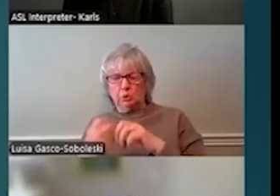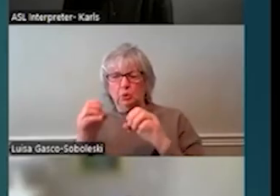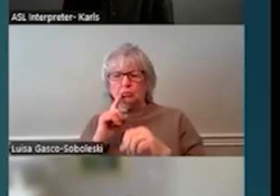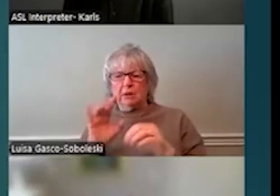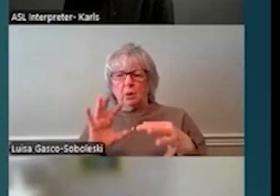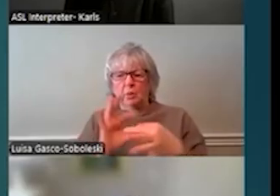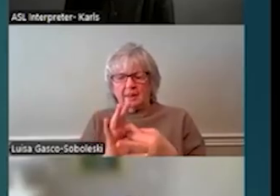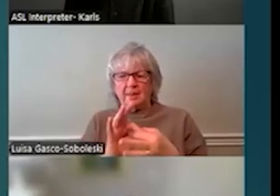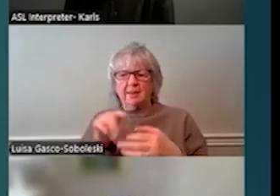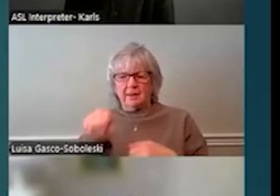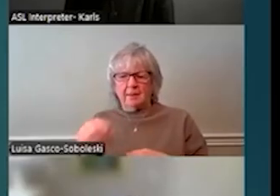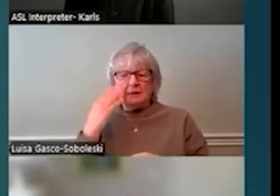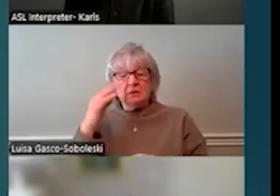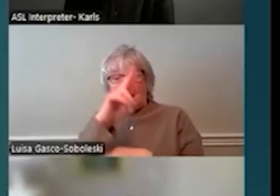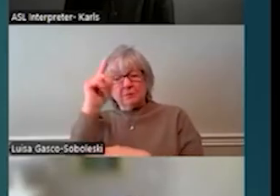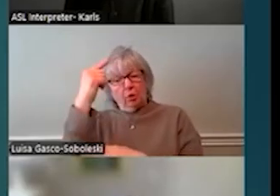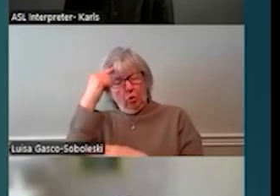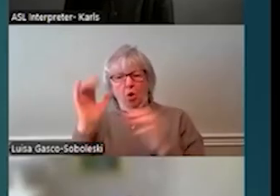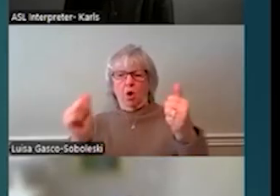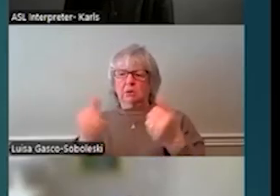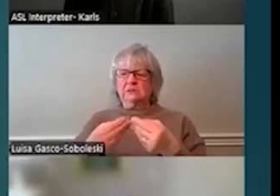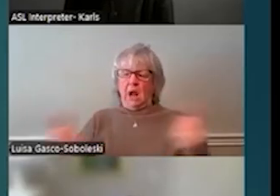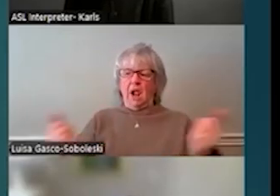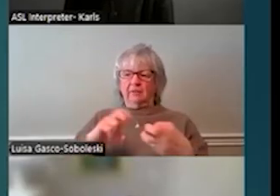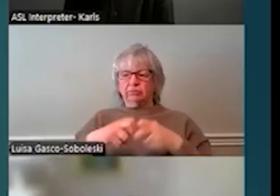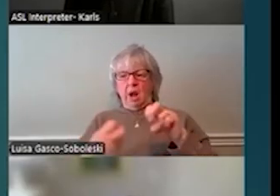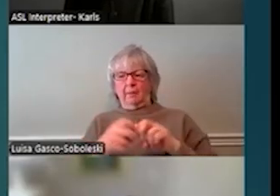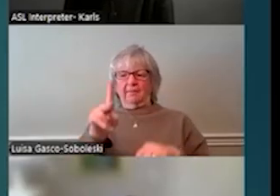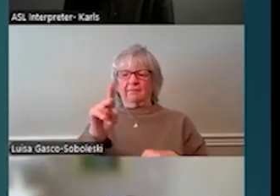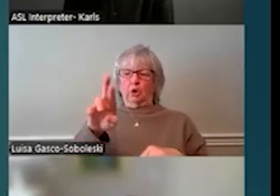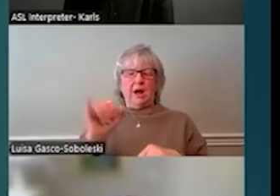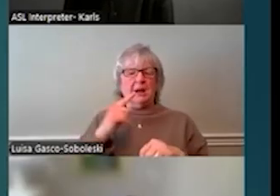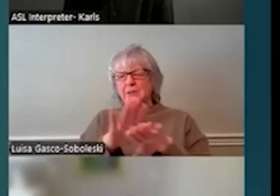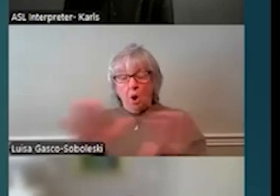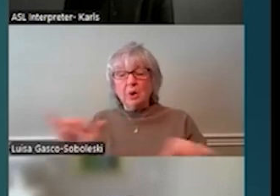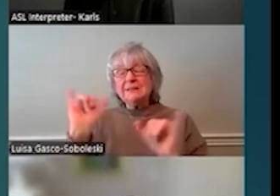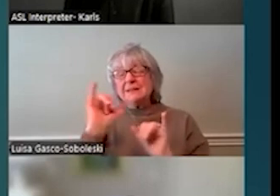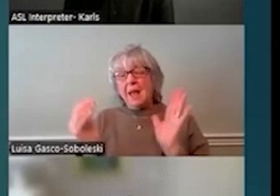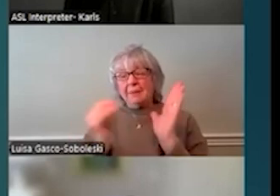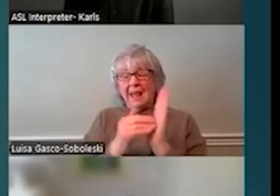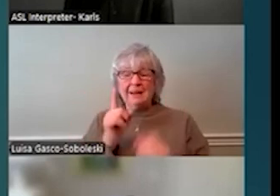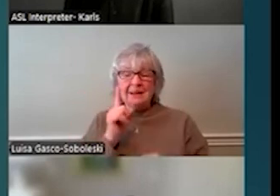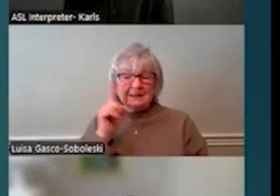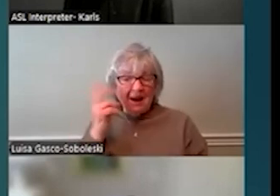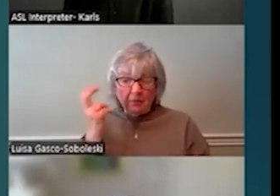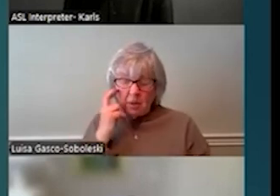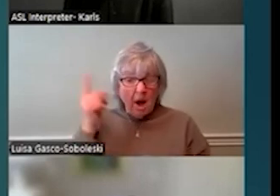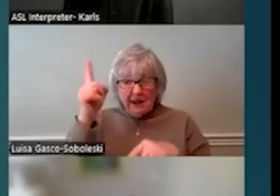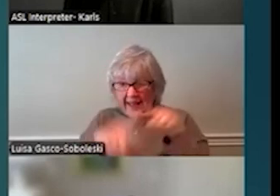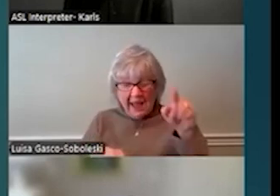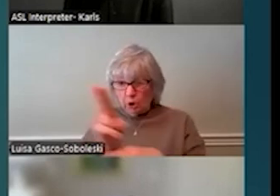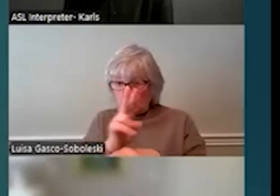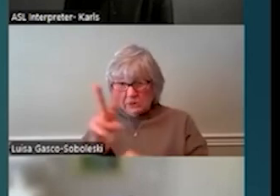Hartford. So it becomes difficult in a hospital setting. And a lot of hospitals think that